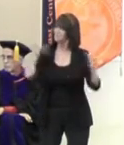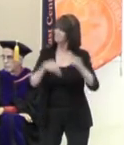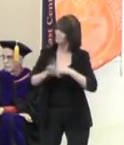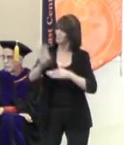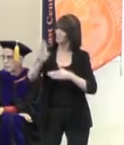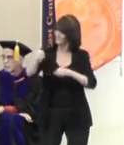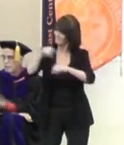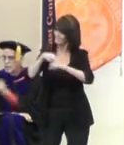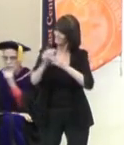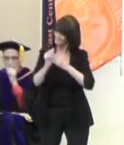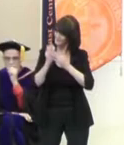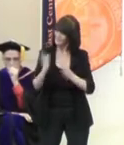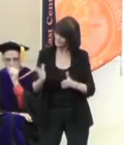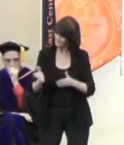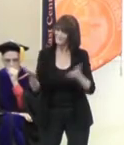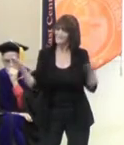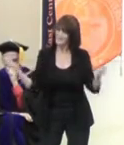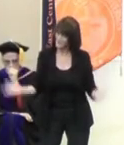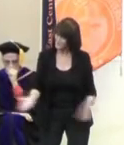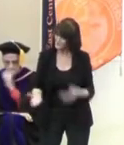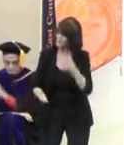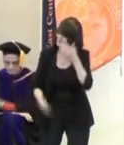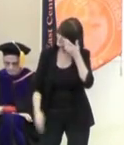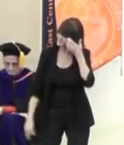leader. Here.